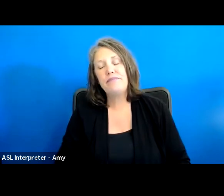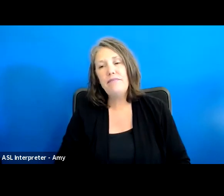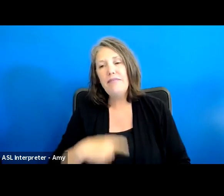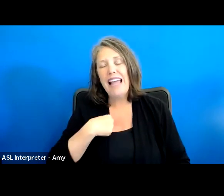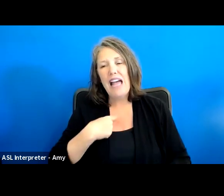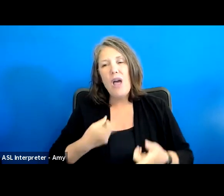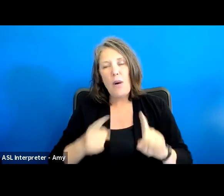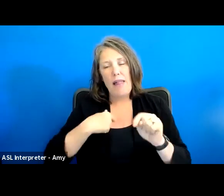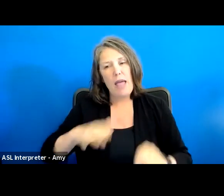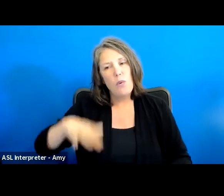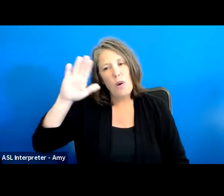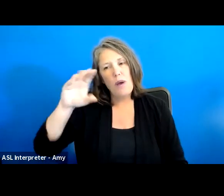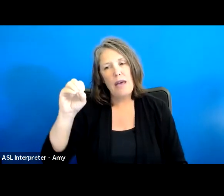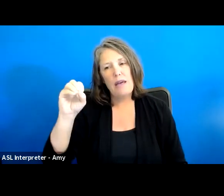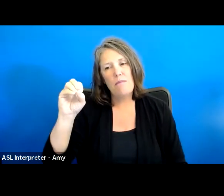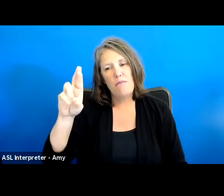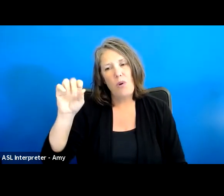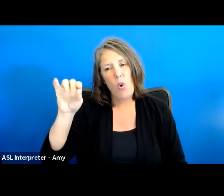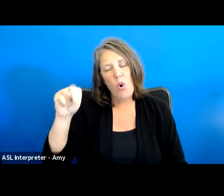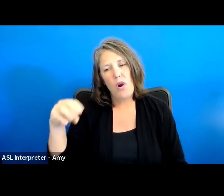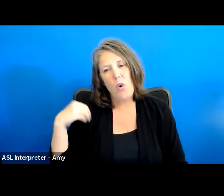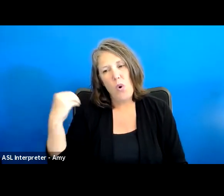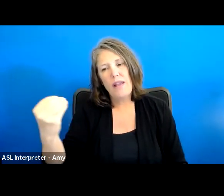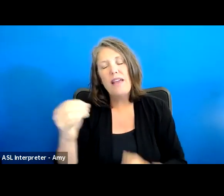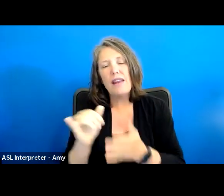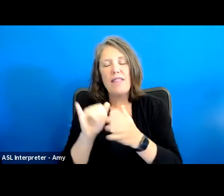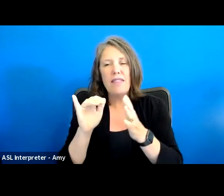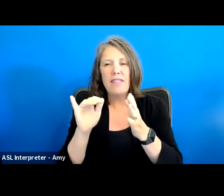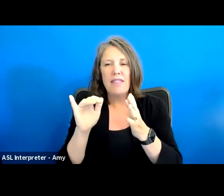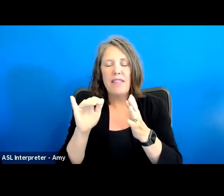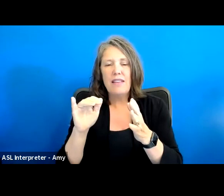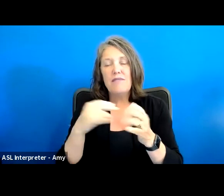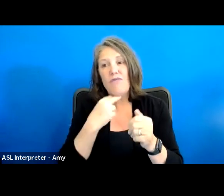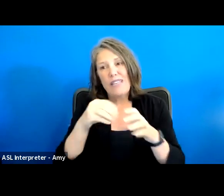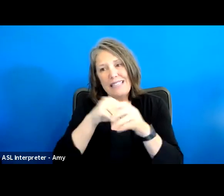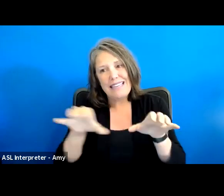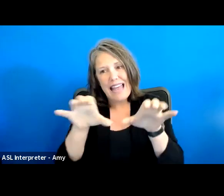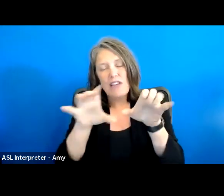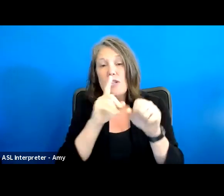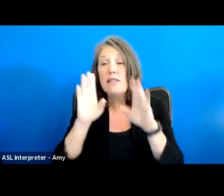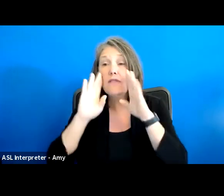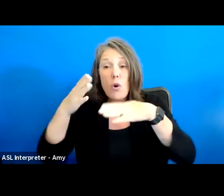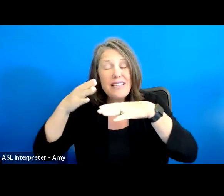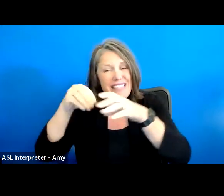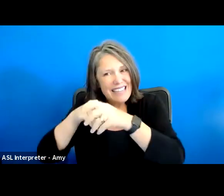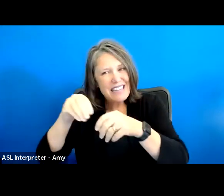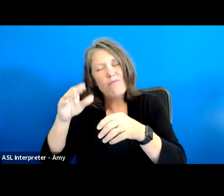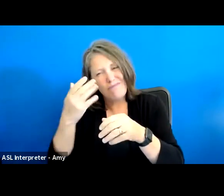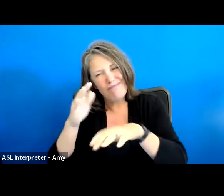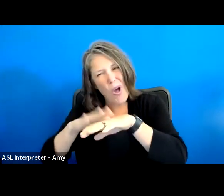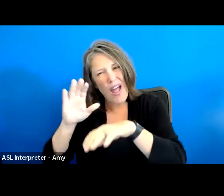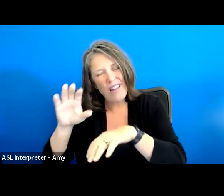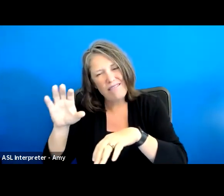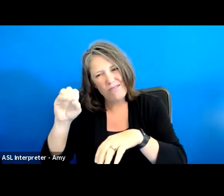While I grew up in Oregon, and obviously this podcast is focused, Voices in Action is focused on Oregon, and I have